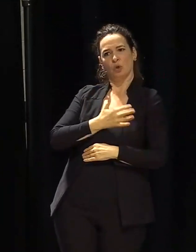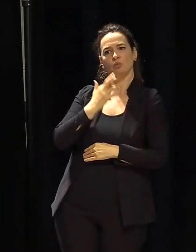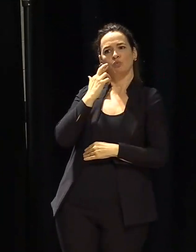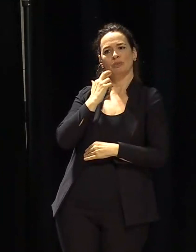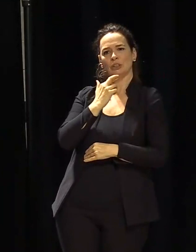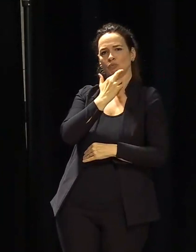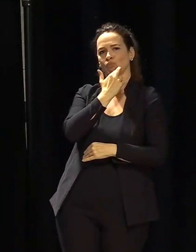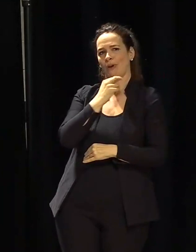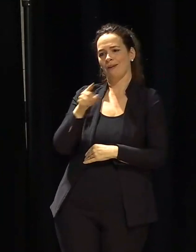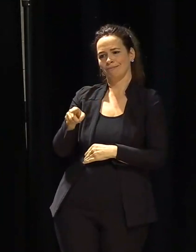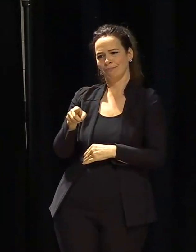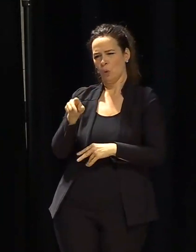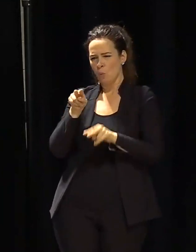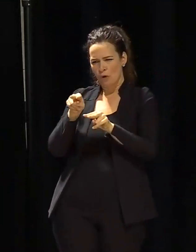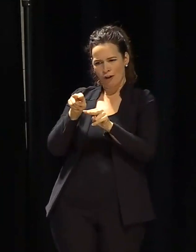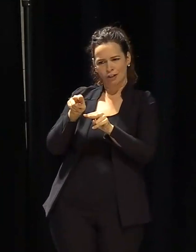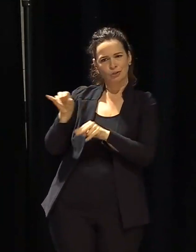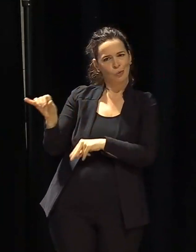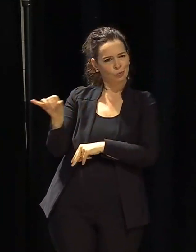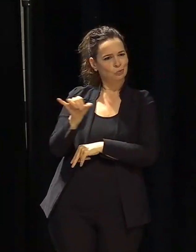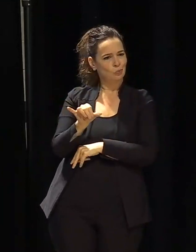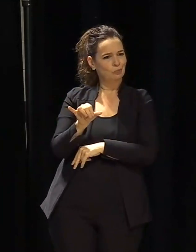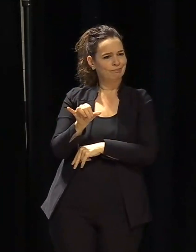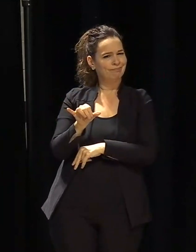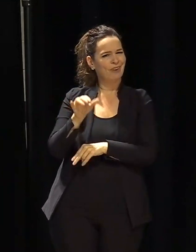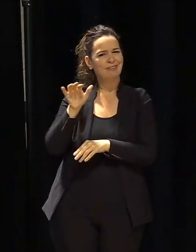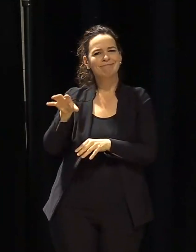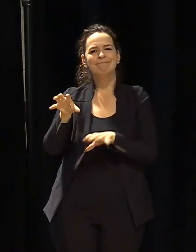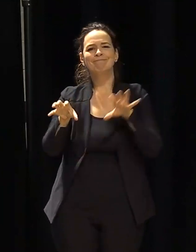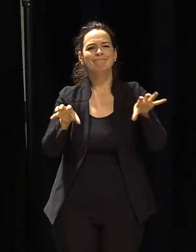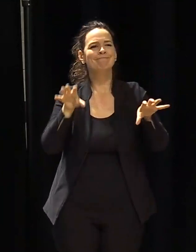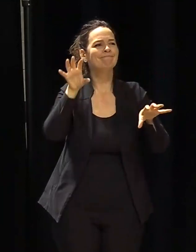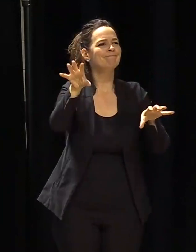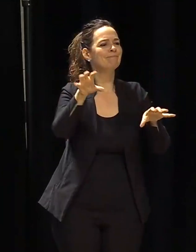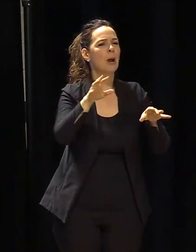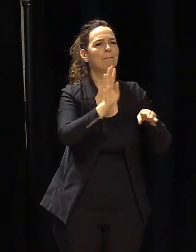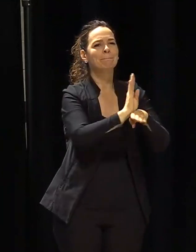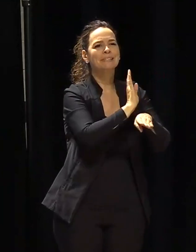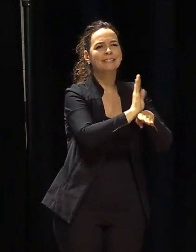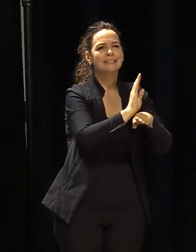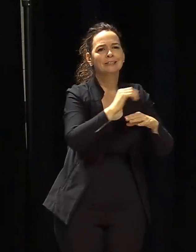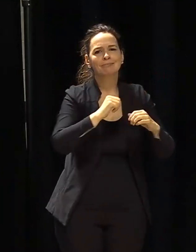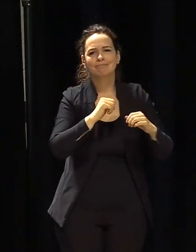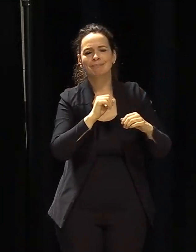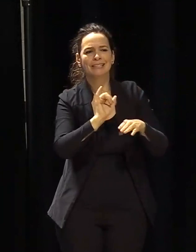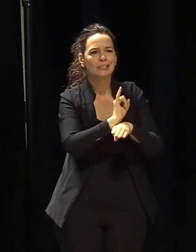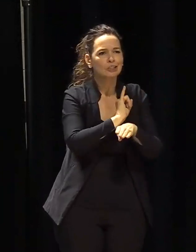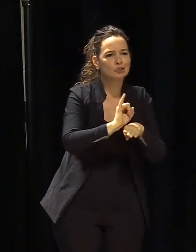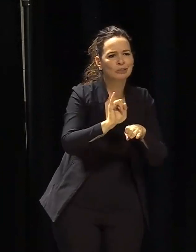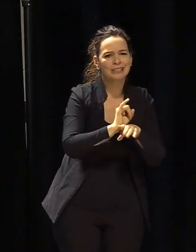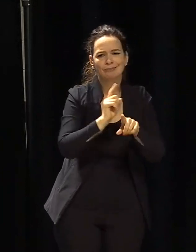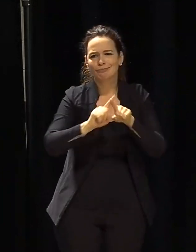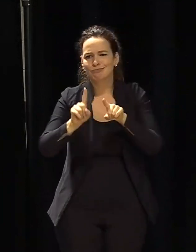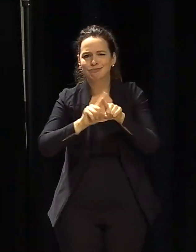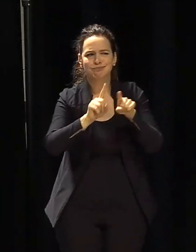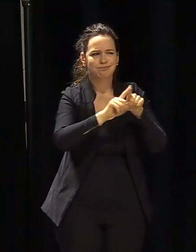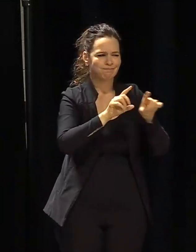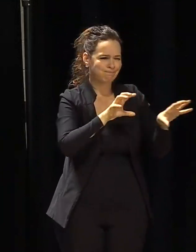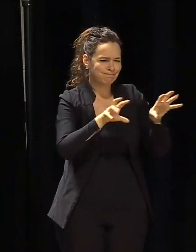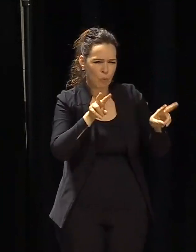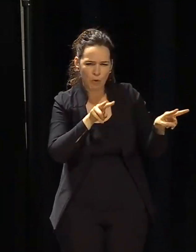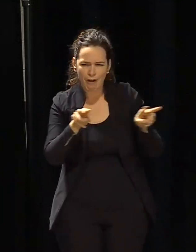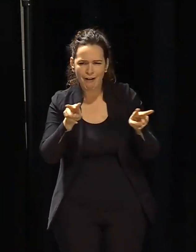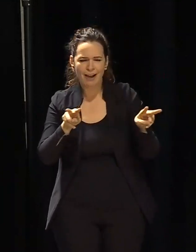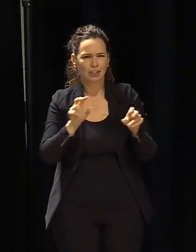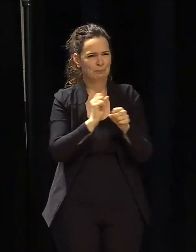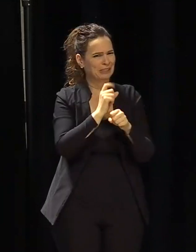zone. So the governor also directed hospitals to add 25% capacity as far as beds go This won't